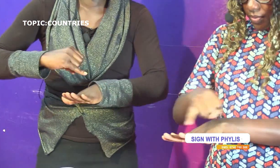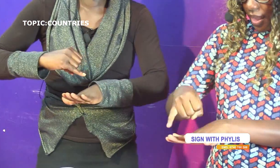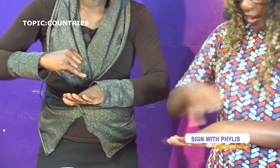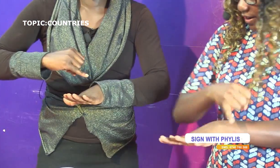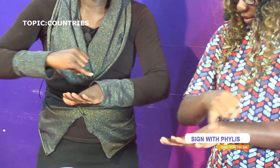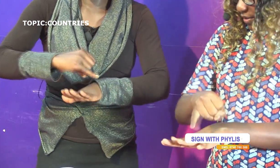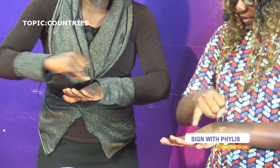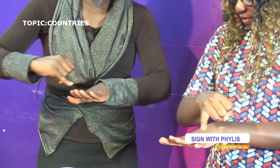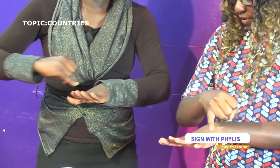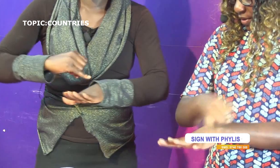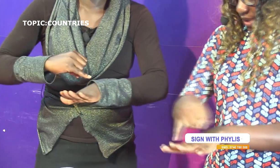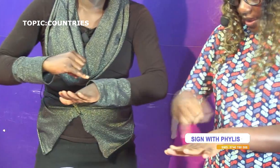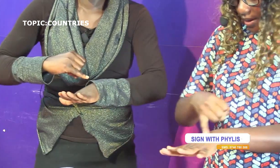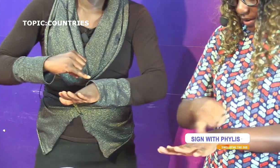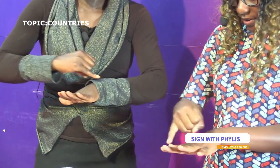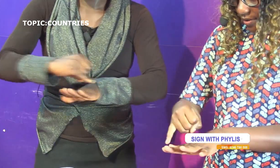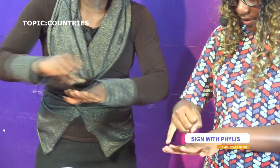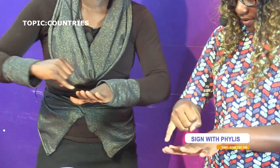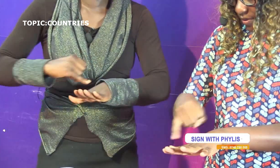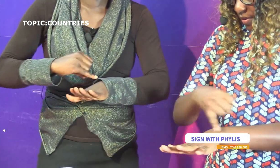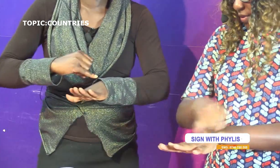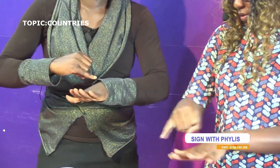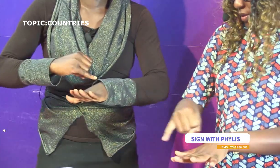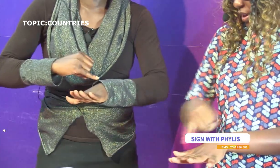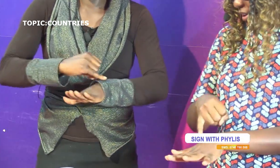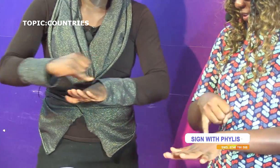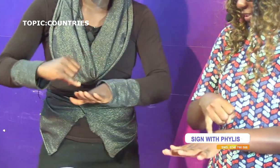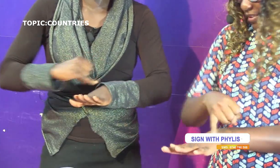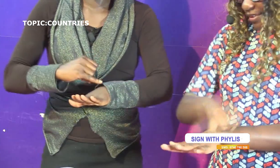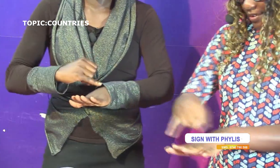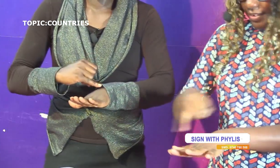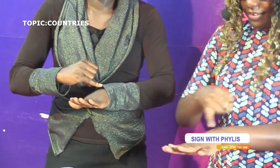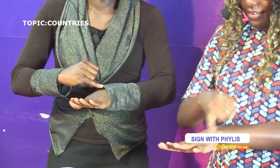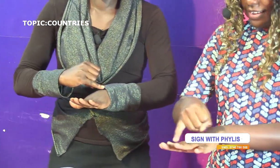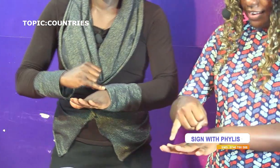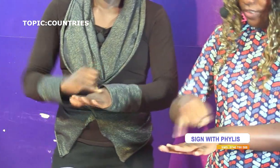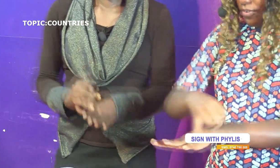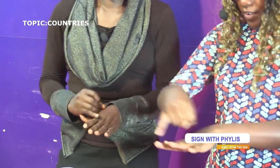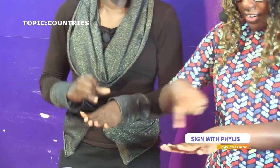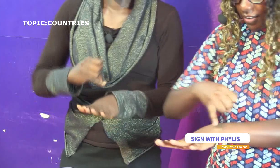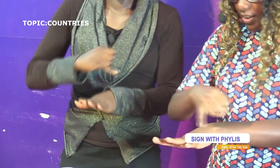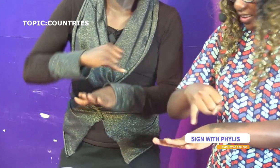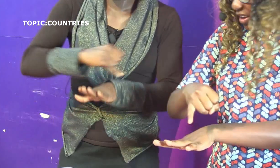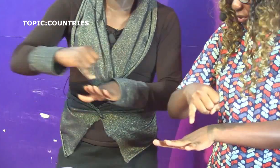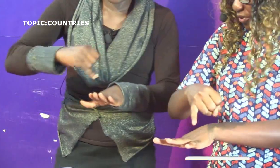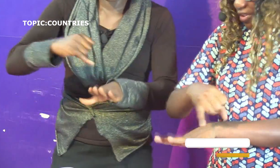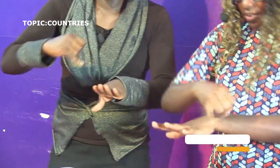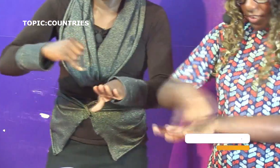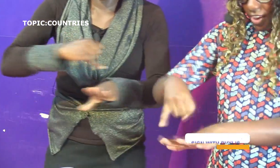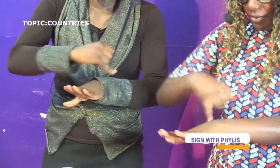Island. Island. Island. Island like this. Island. Island. Oh, one circle. Once. Okay, one